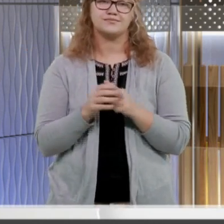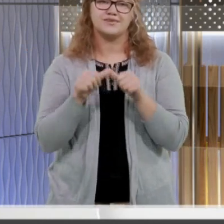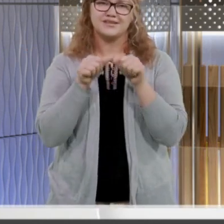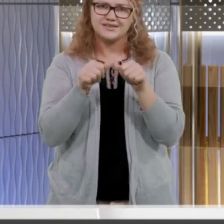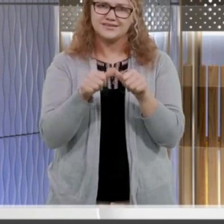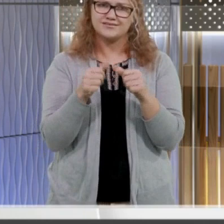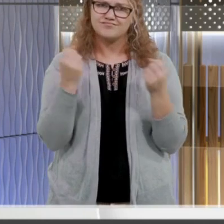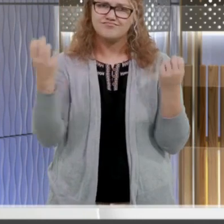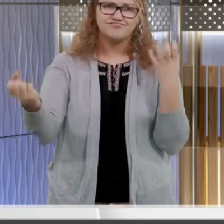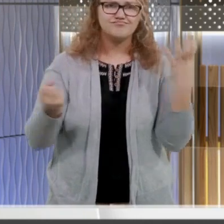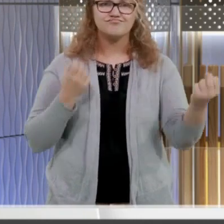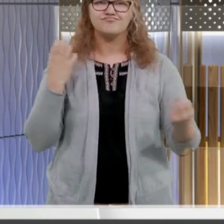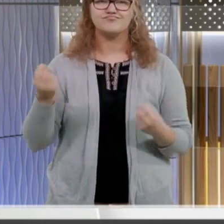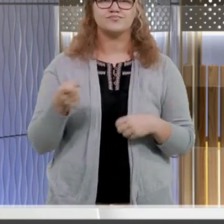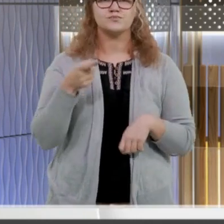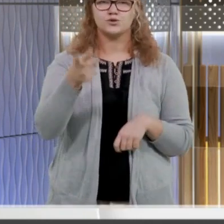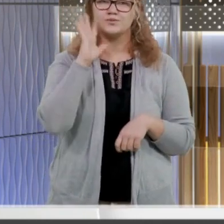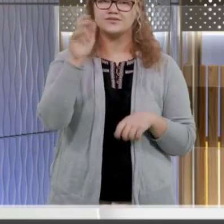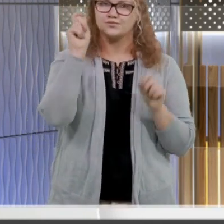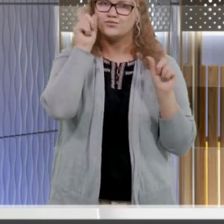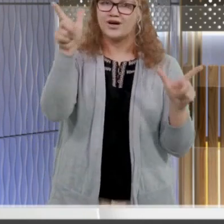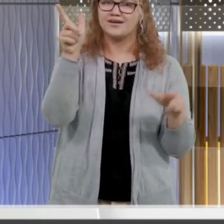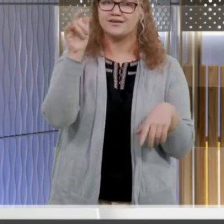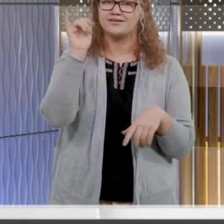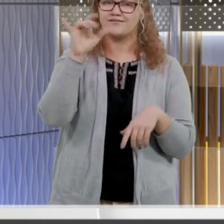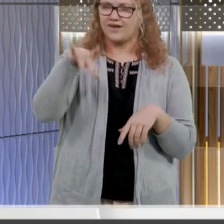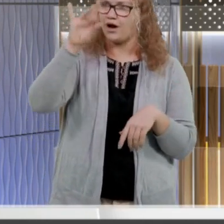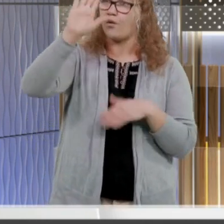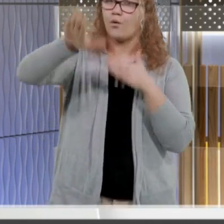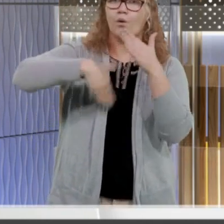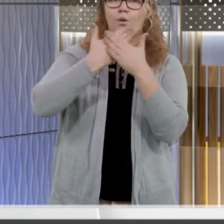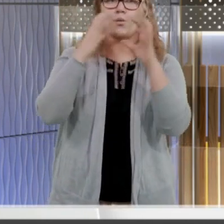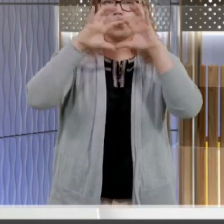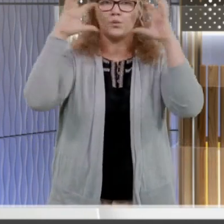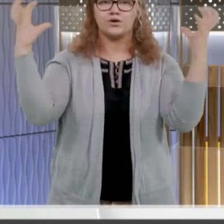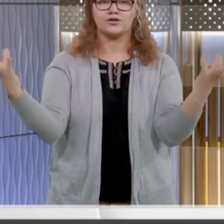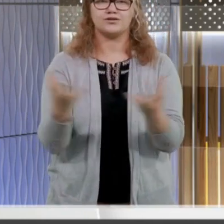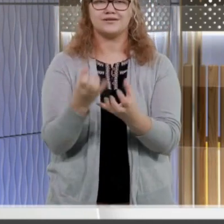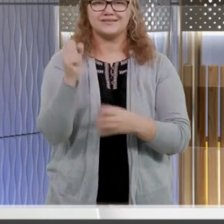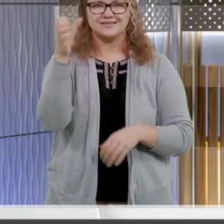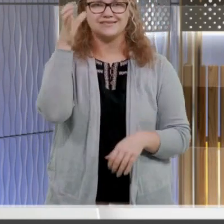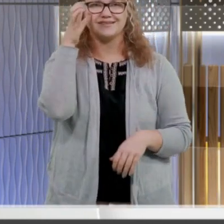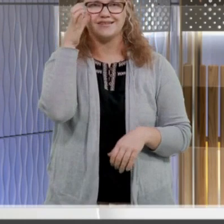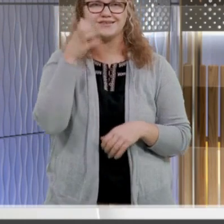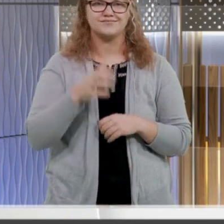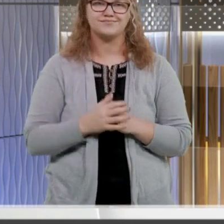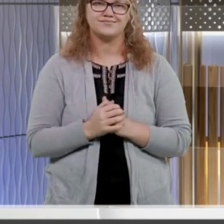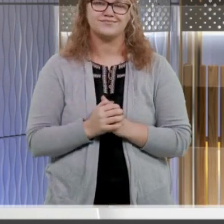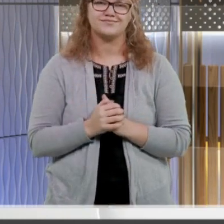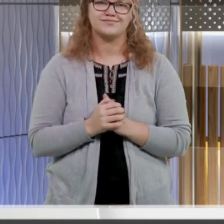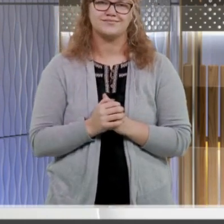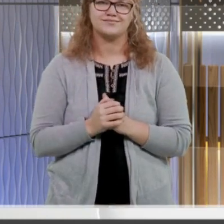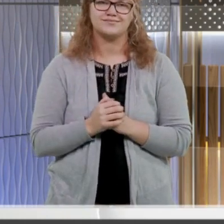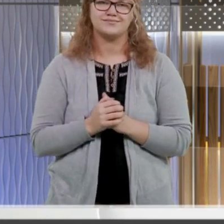Keep saying it and you may be surprised to find the whole world is listening.